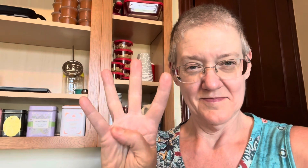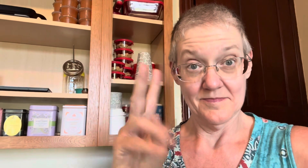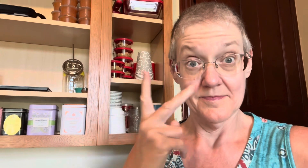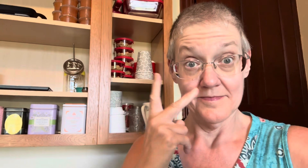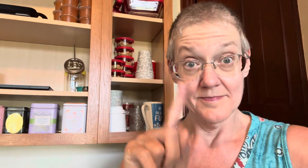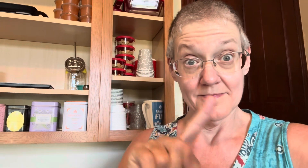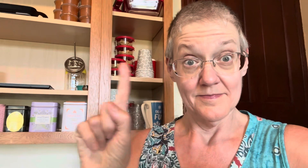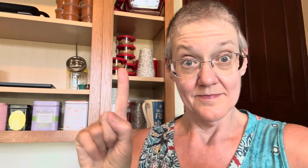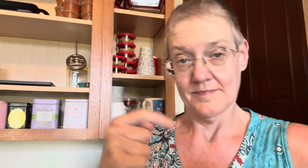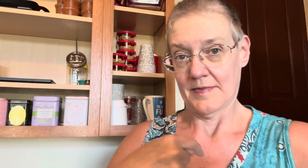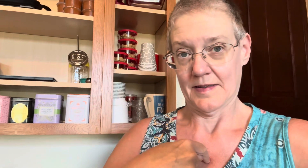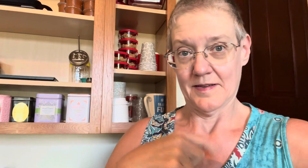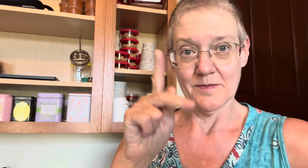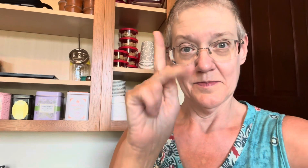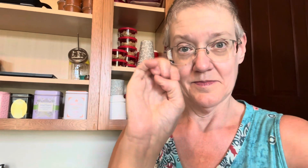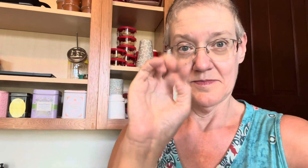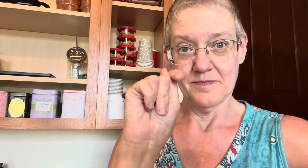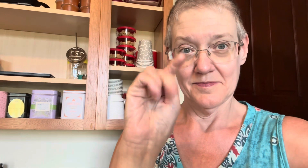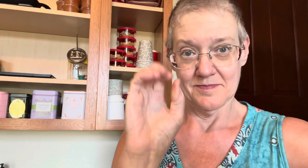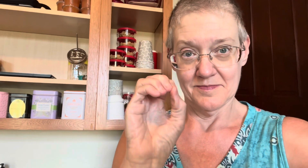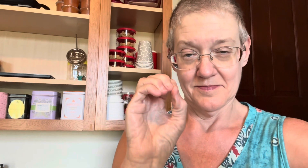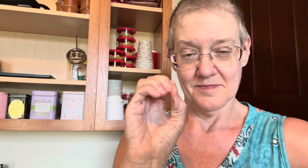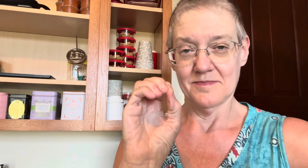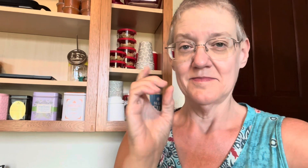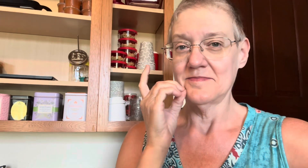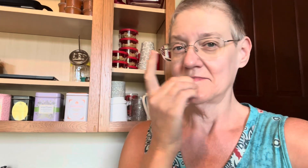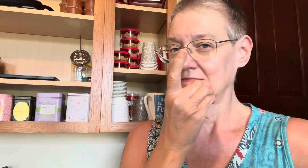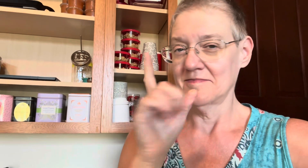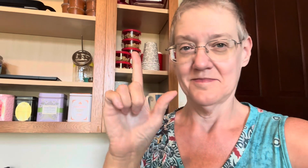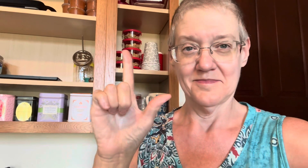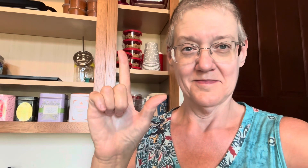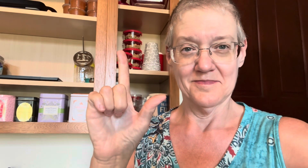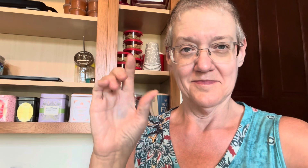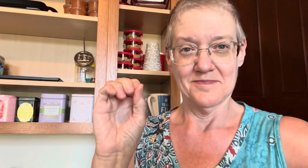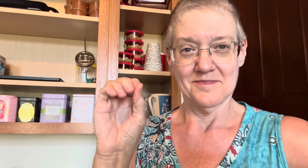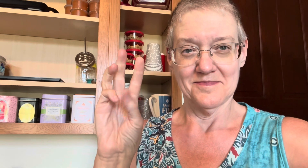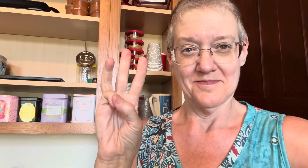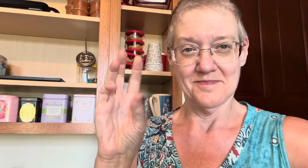28.4 grams of net carbs. So you see the difference? I'm keto, where Dale is low carb.